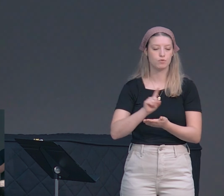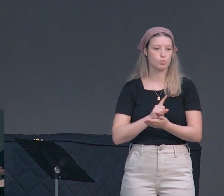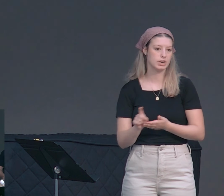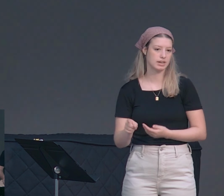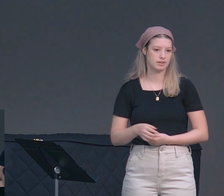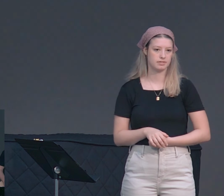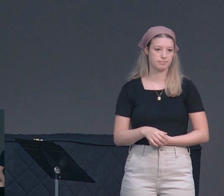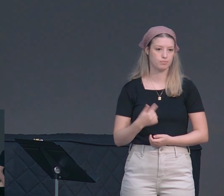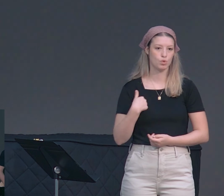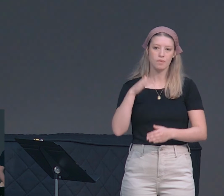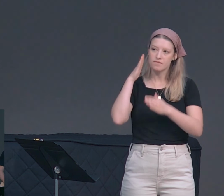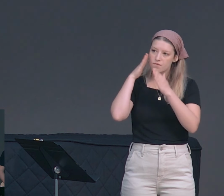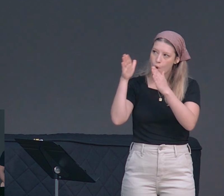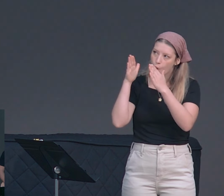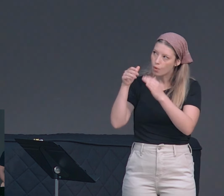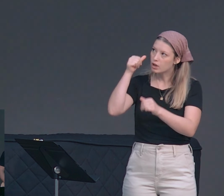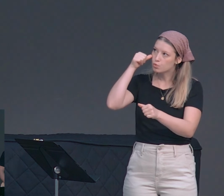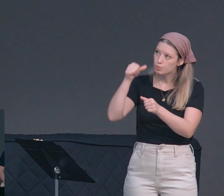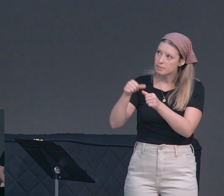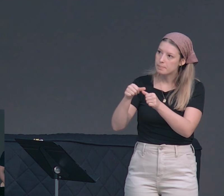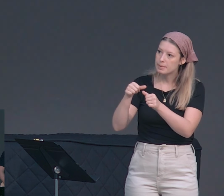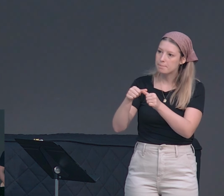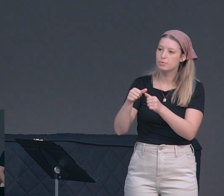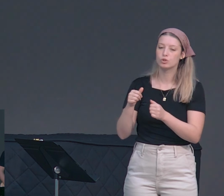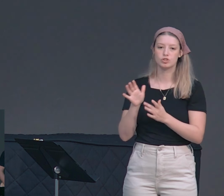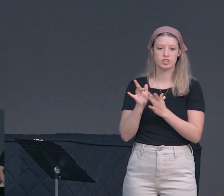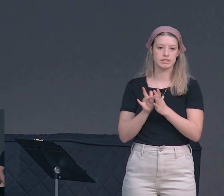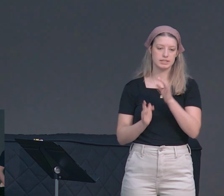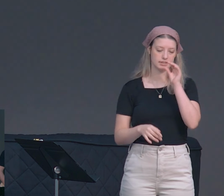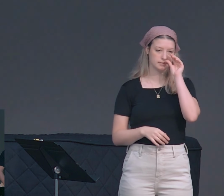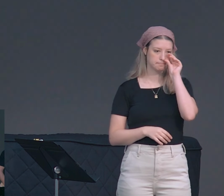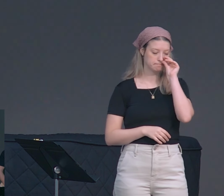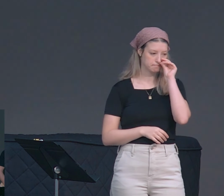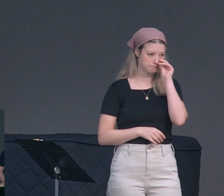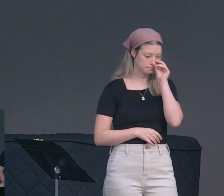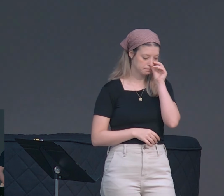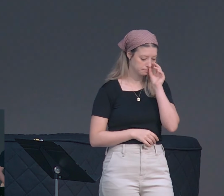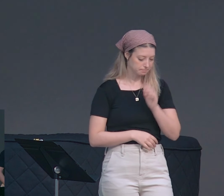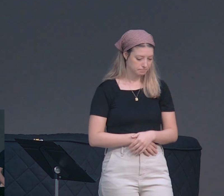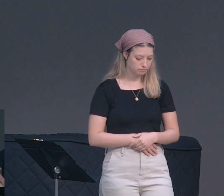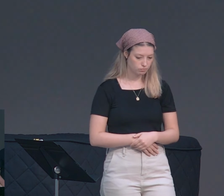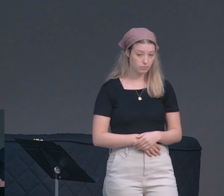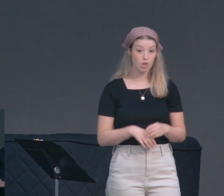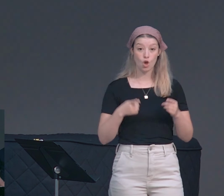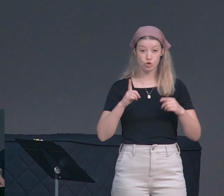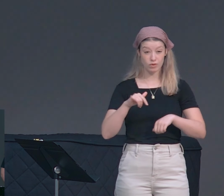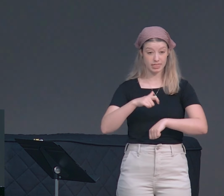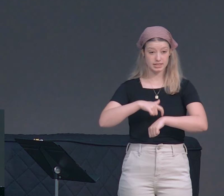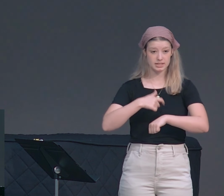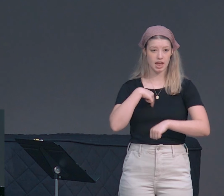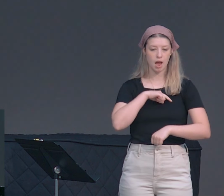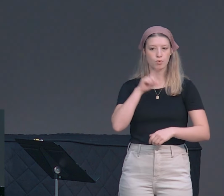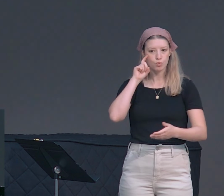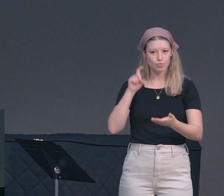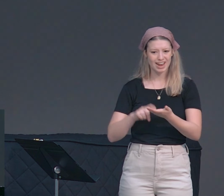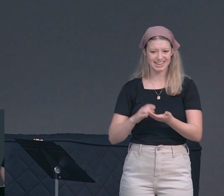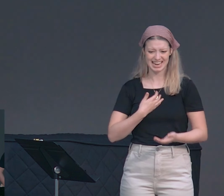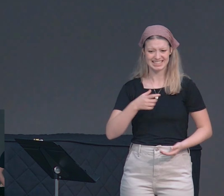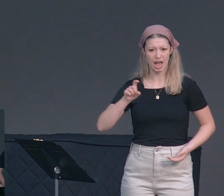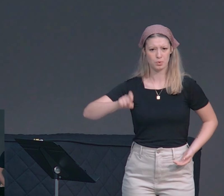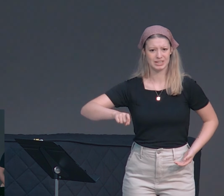focused remembrance centered on Jesus Christ. It's a time where we acknowledge our need and